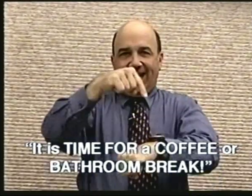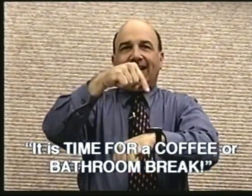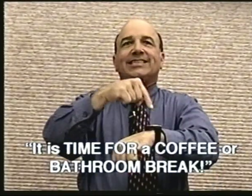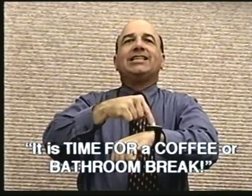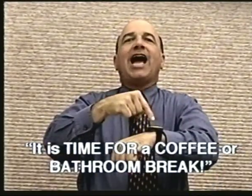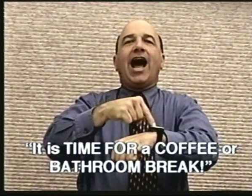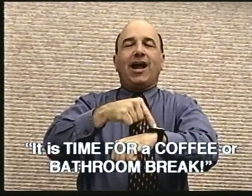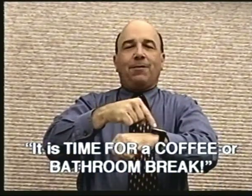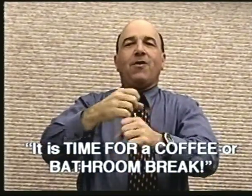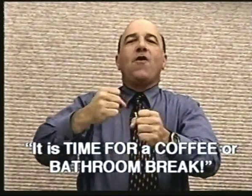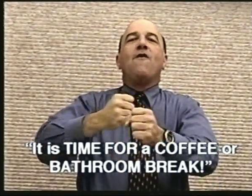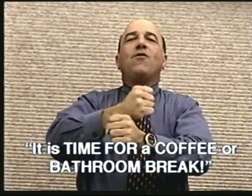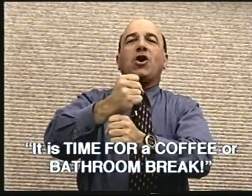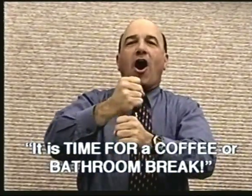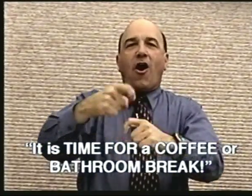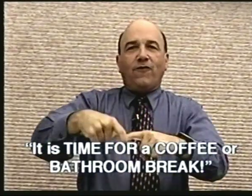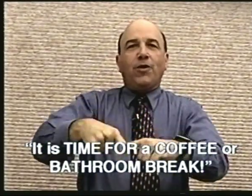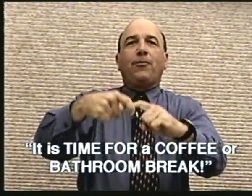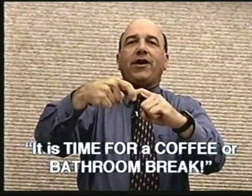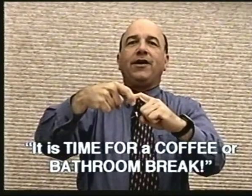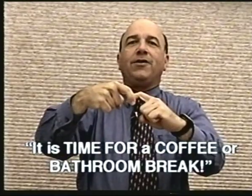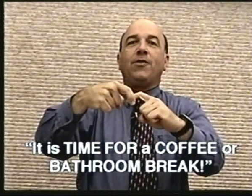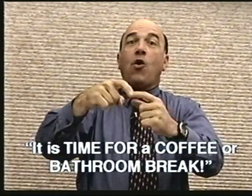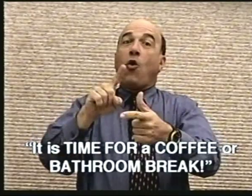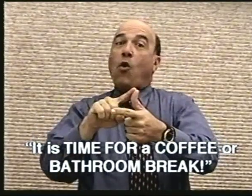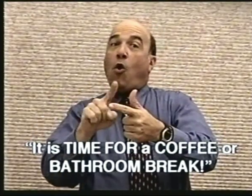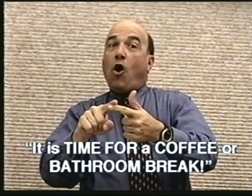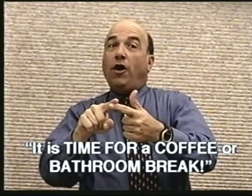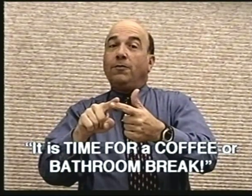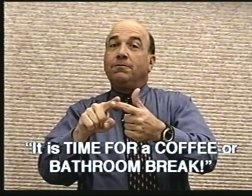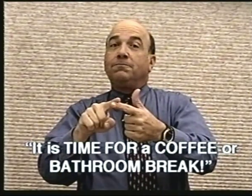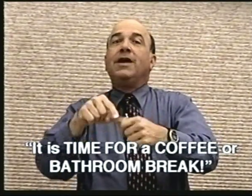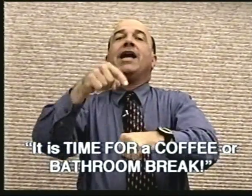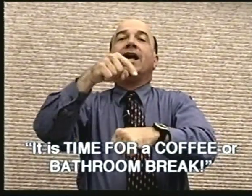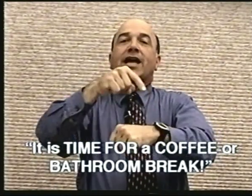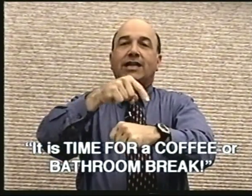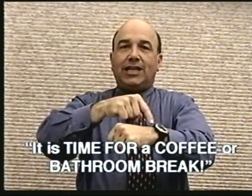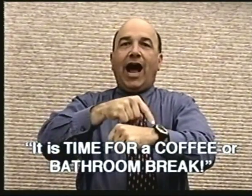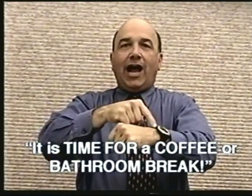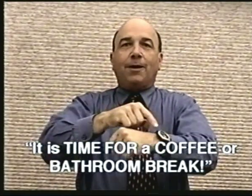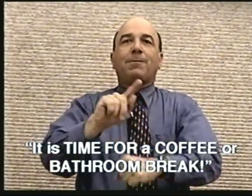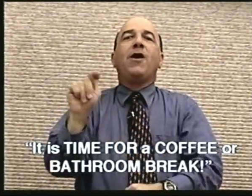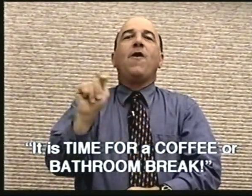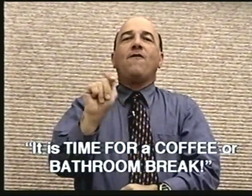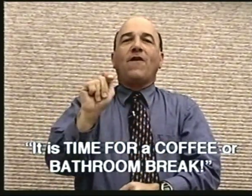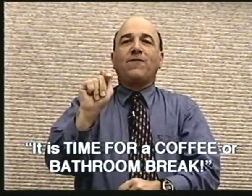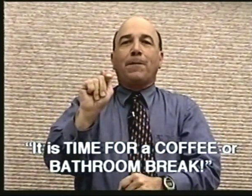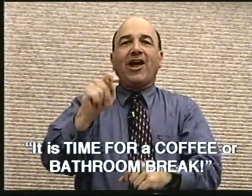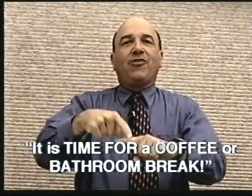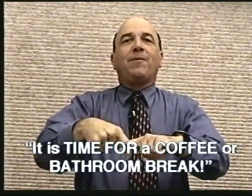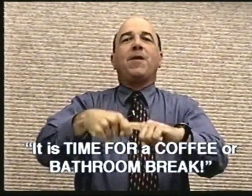It is time for coffee break, or it's time for bathroom